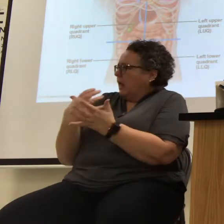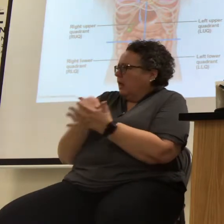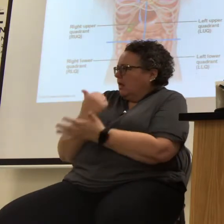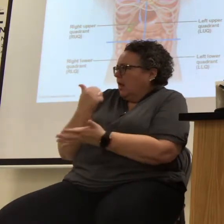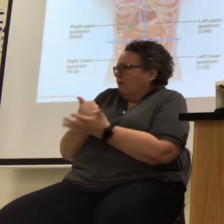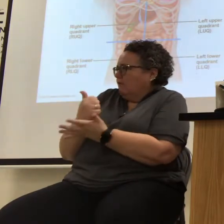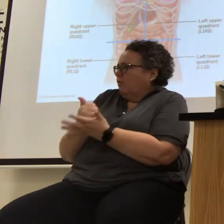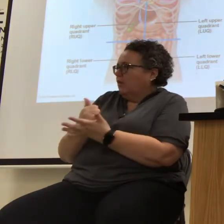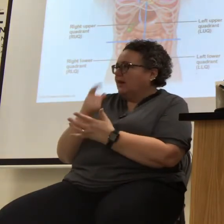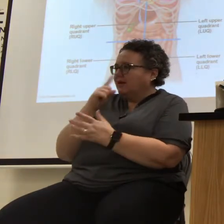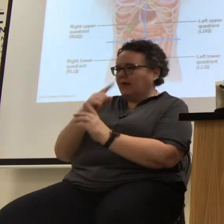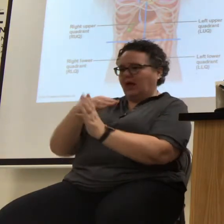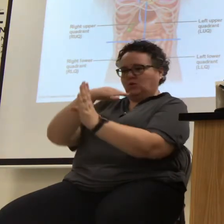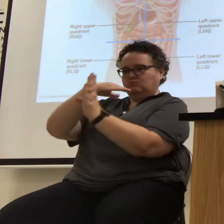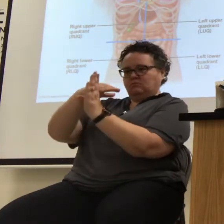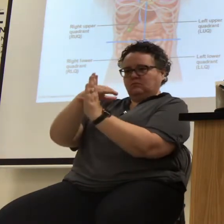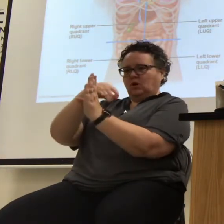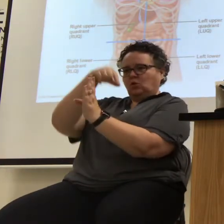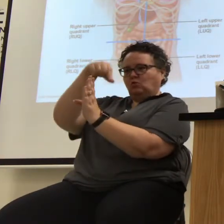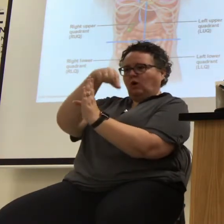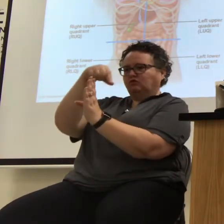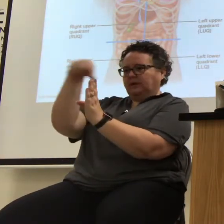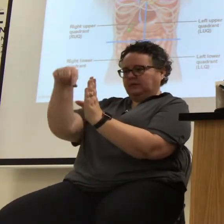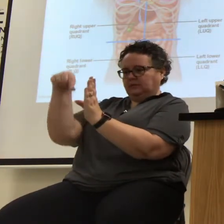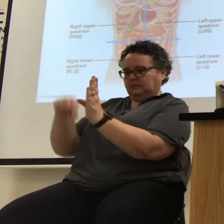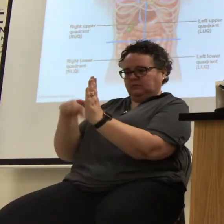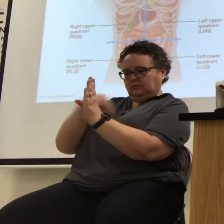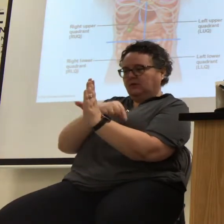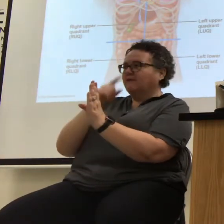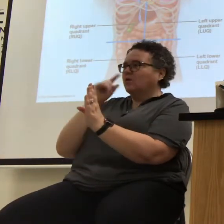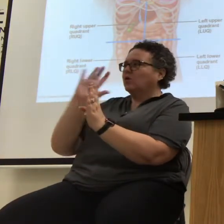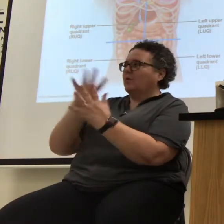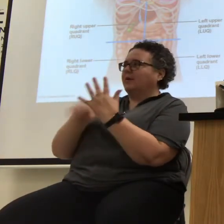kind of get it down to a quadrant for a patient's chart.